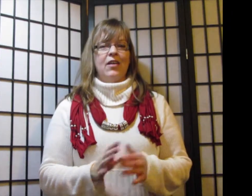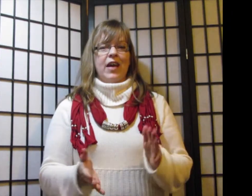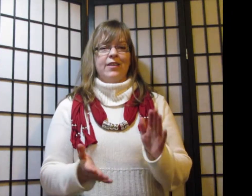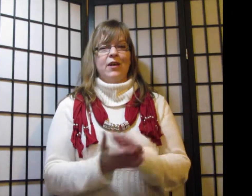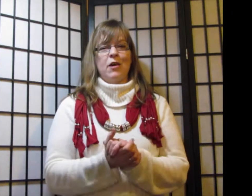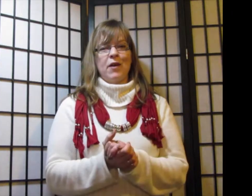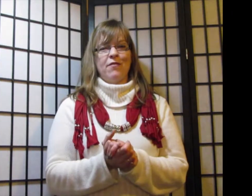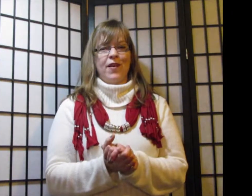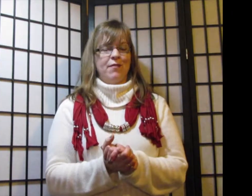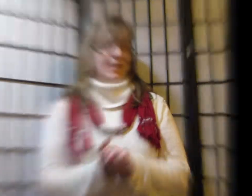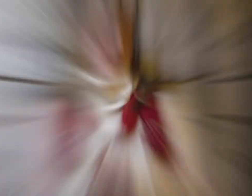Okay, so I hope you have fun with that.